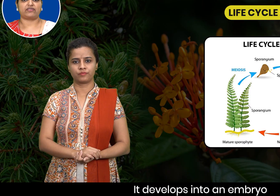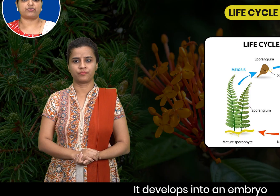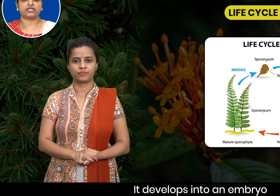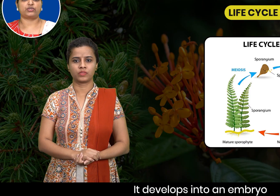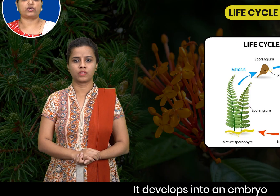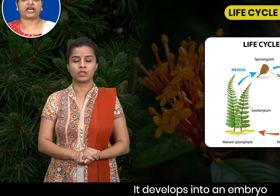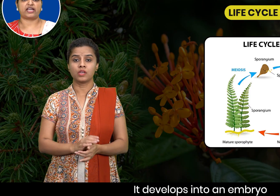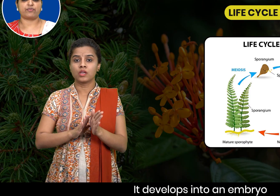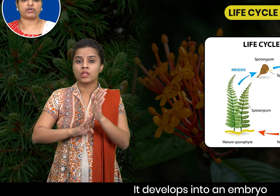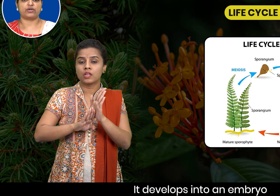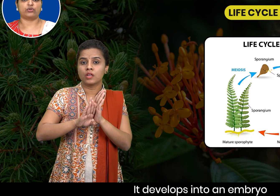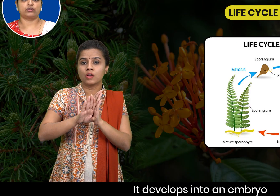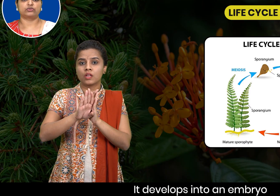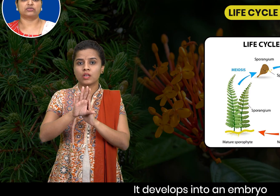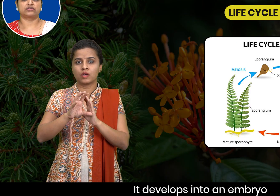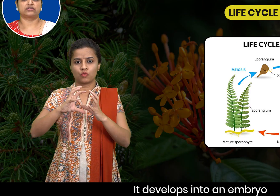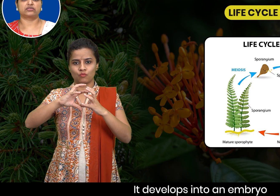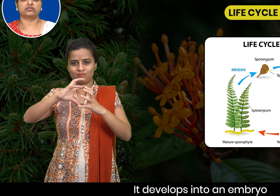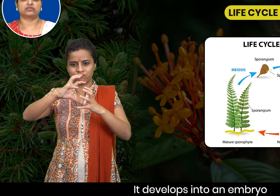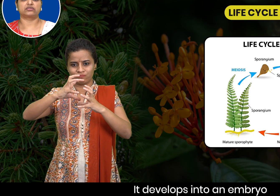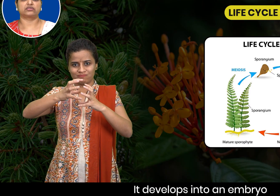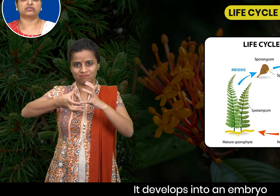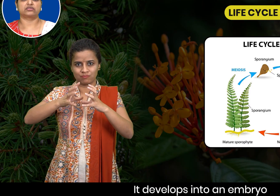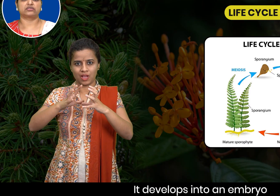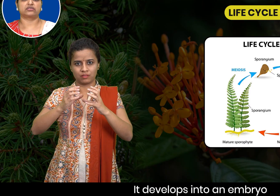It develops into an embryo